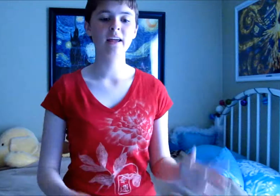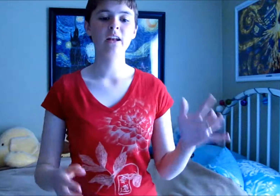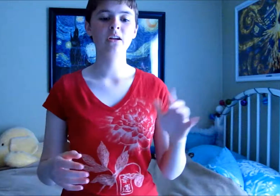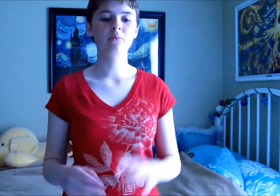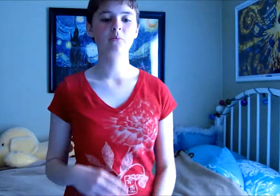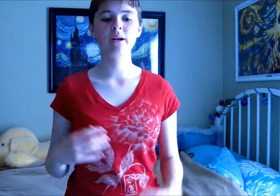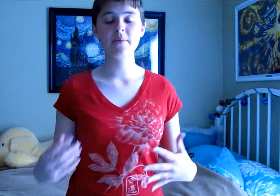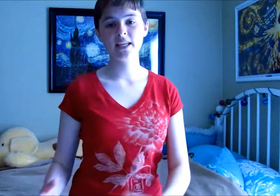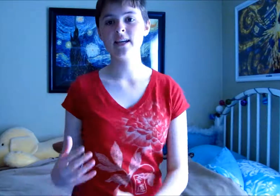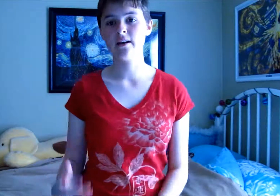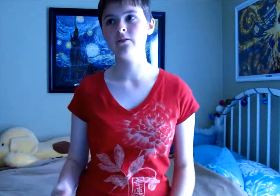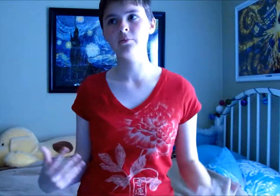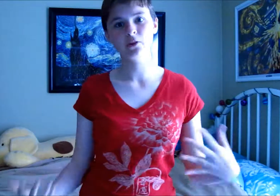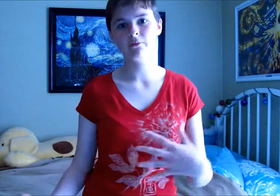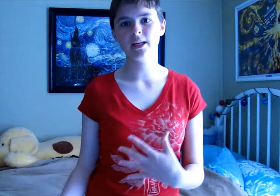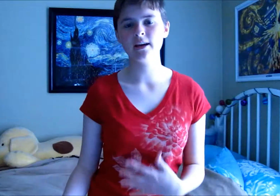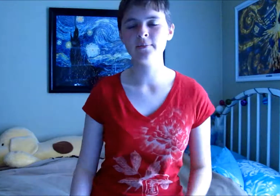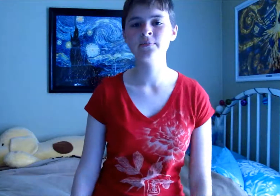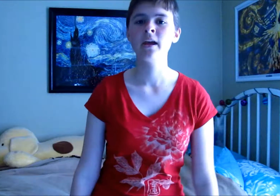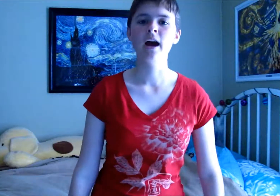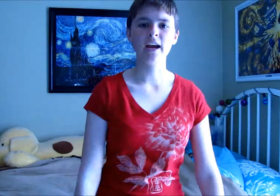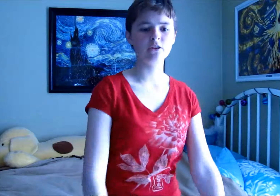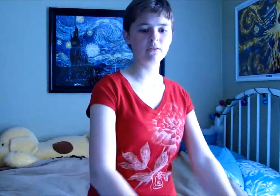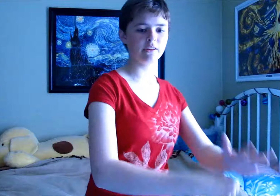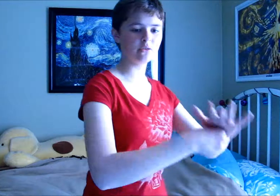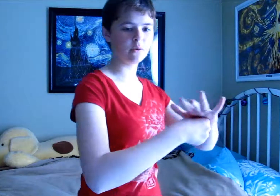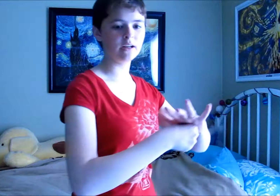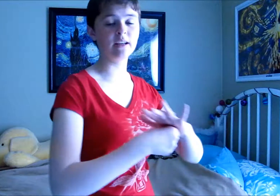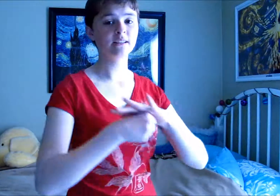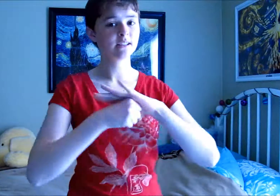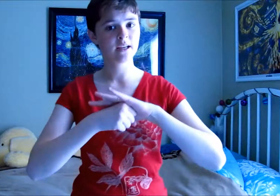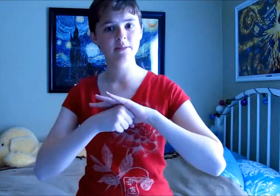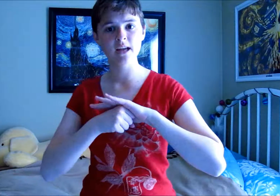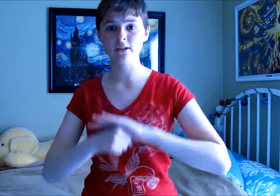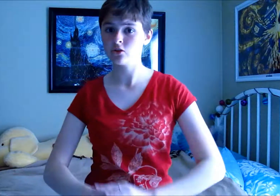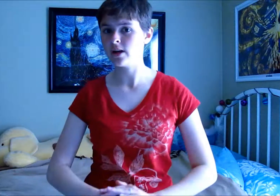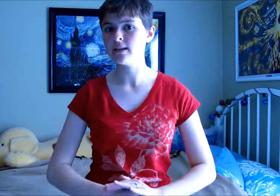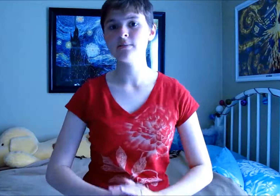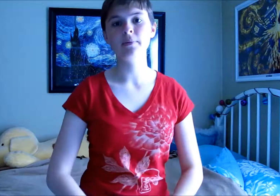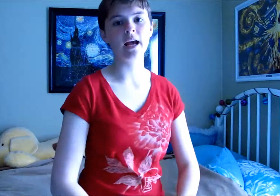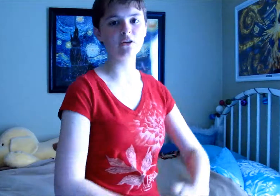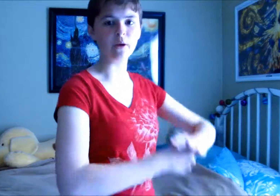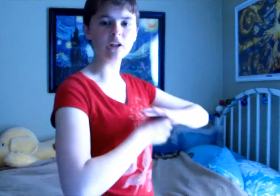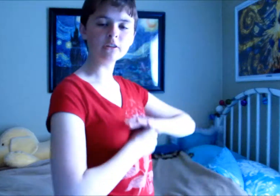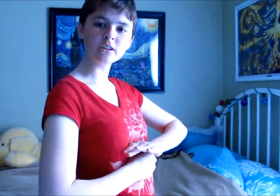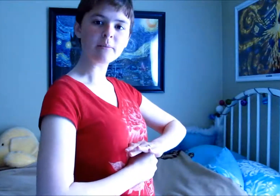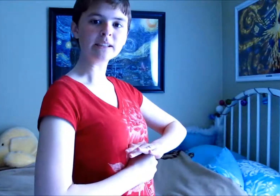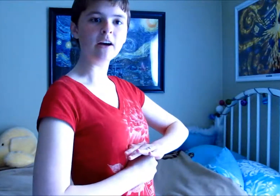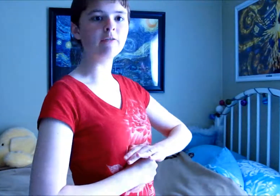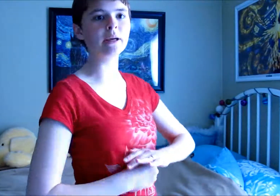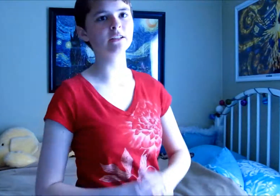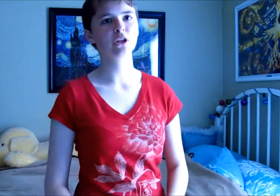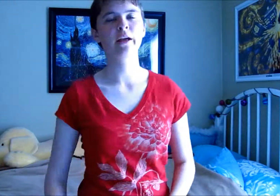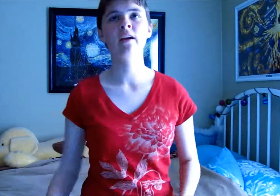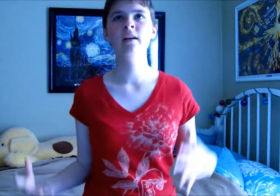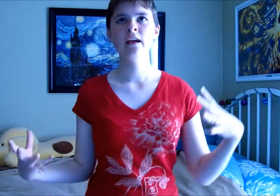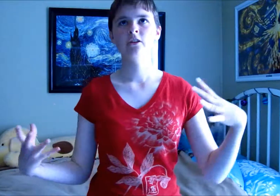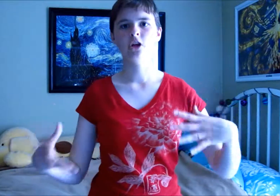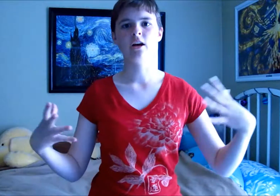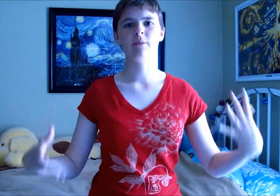Then bring me down or pull me down. I do this one, it's the same sign as stress, but I do it closer to myself because you're like talking about